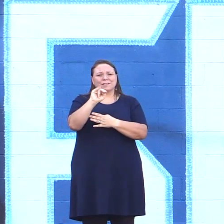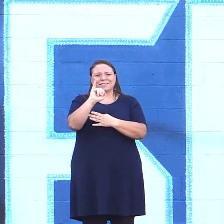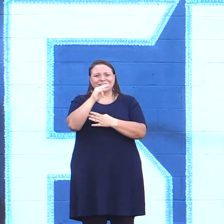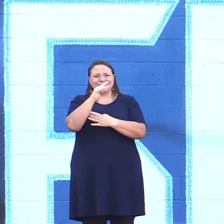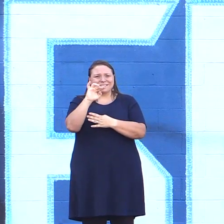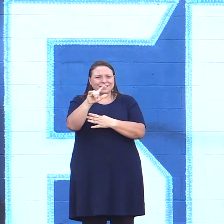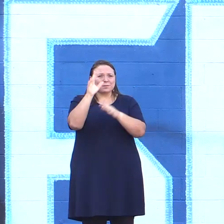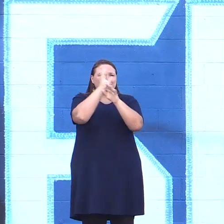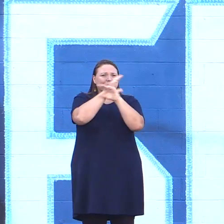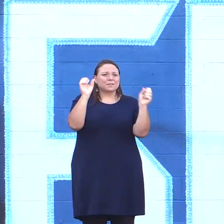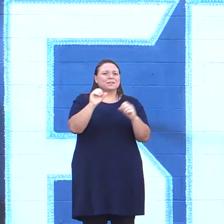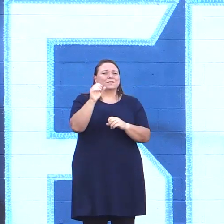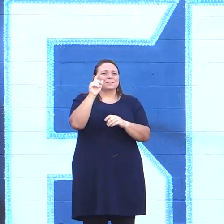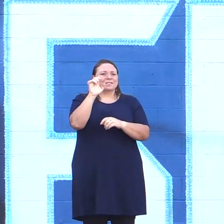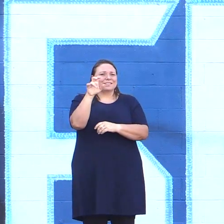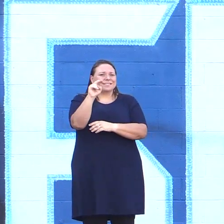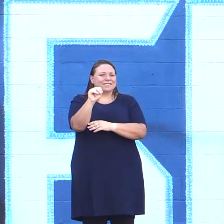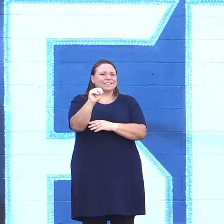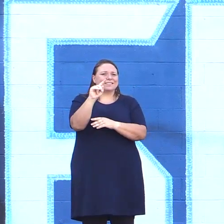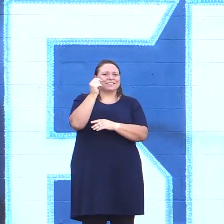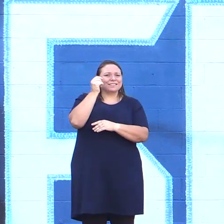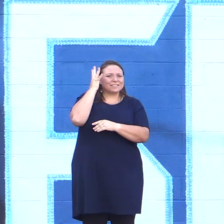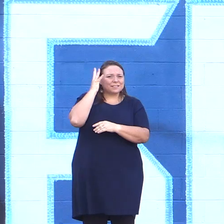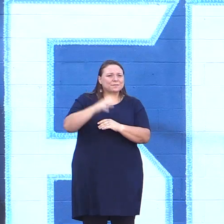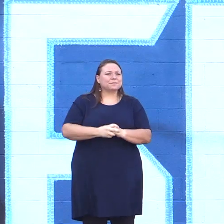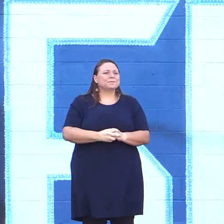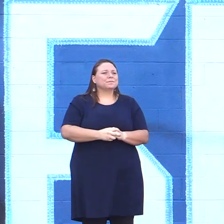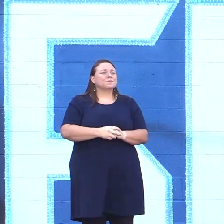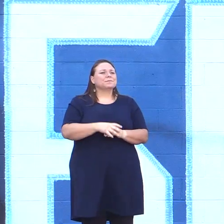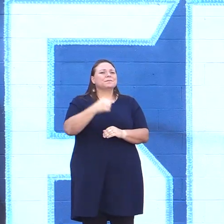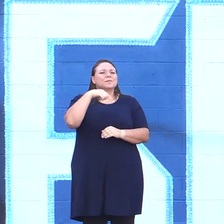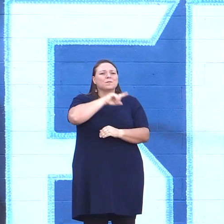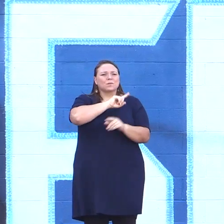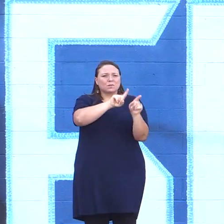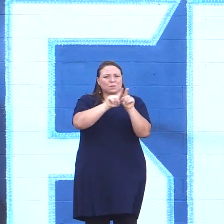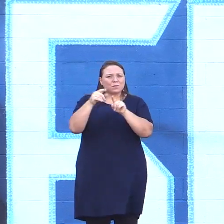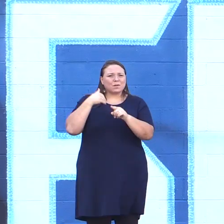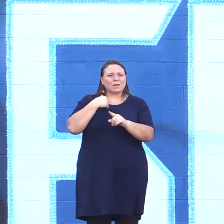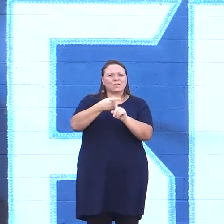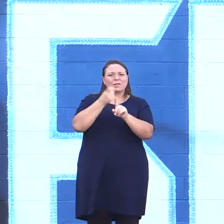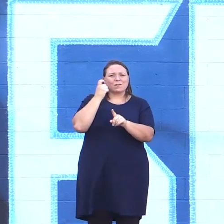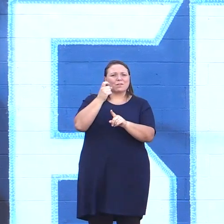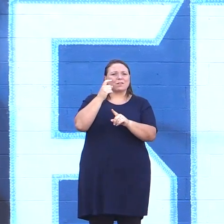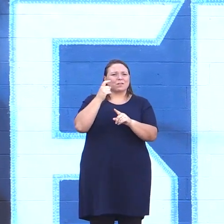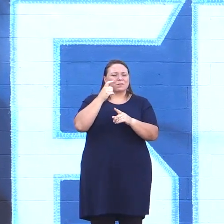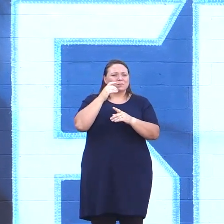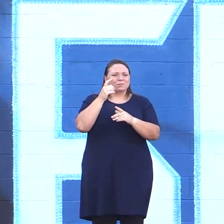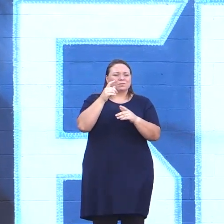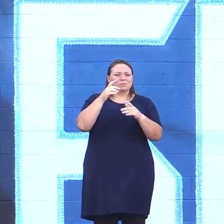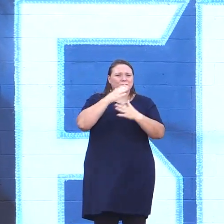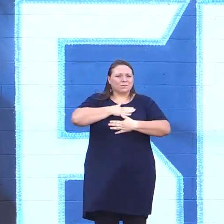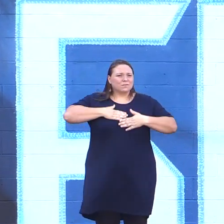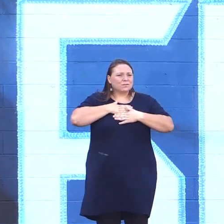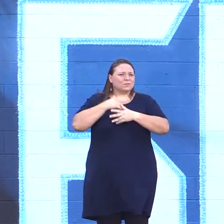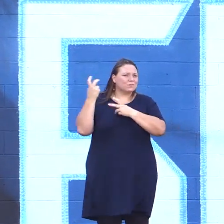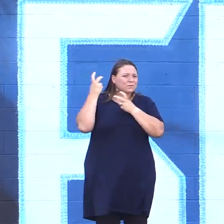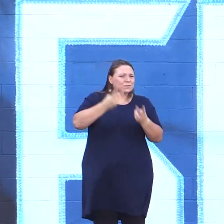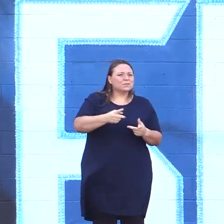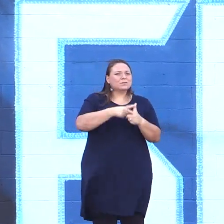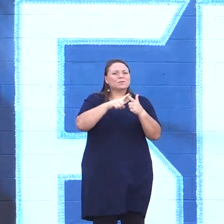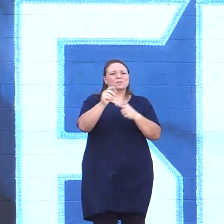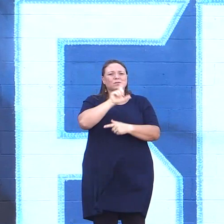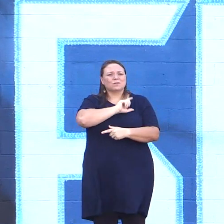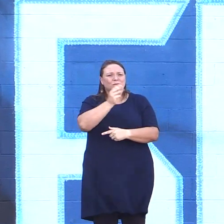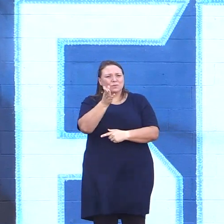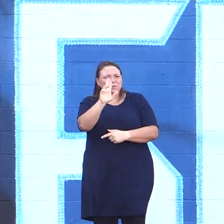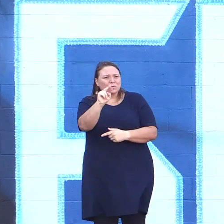Titans. Butch Spiriton, President and CEO of the Nashville Convention and Visitors Corp., Director Chief William Swan of the Nashville Fire Department, and